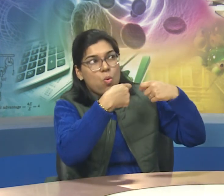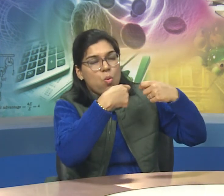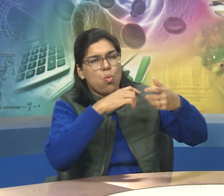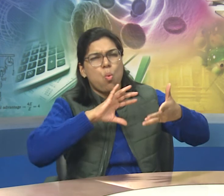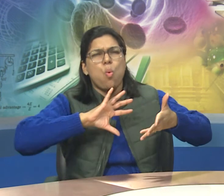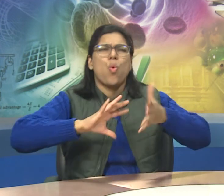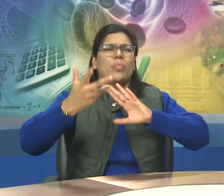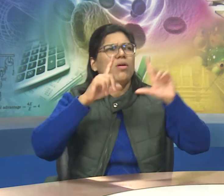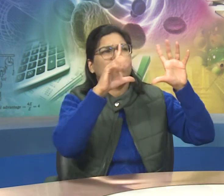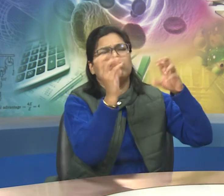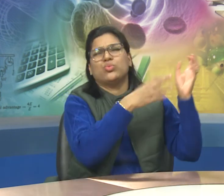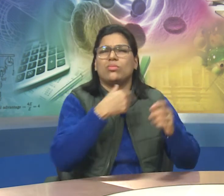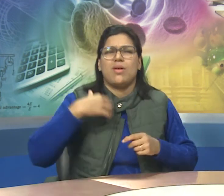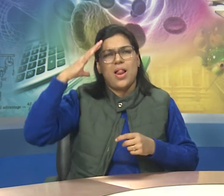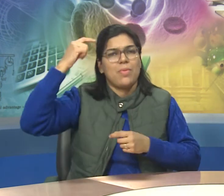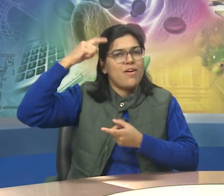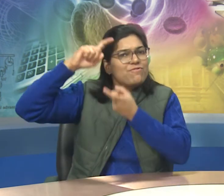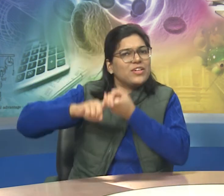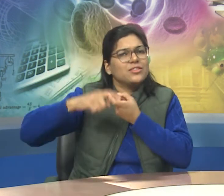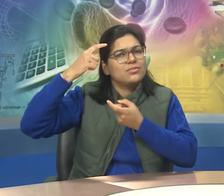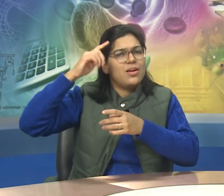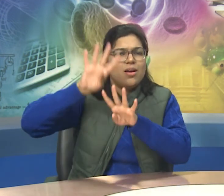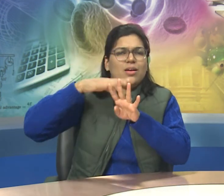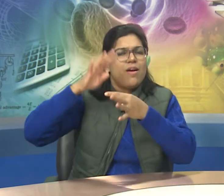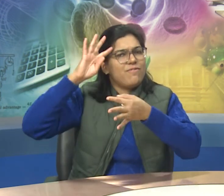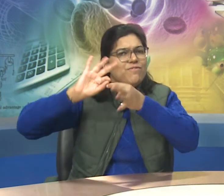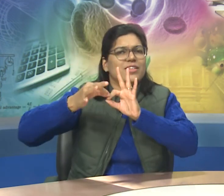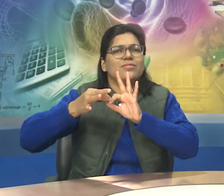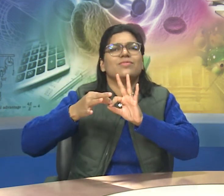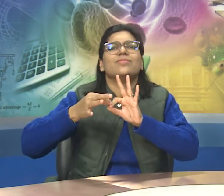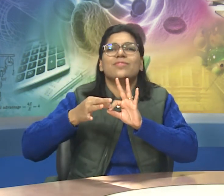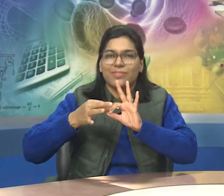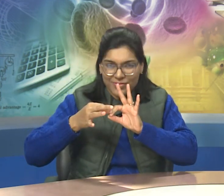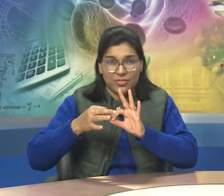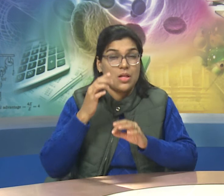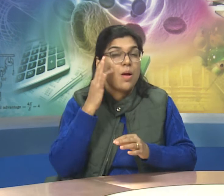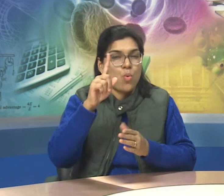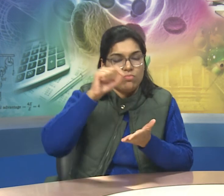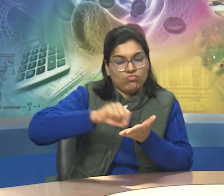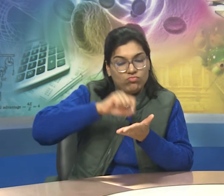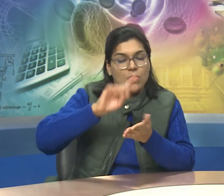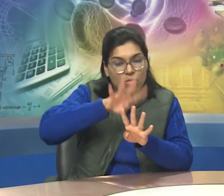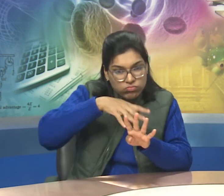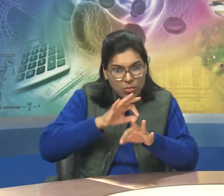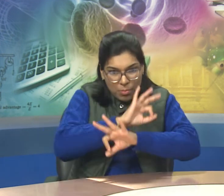and put it where you can see it on daily basis